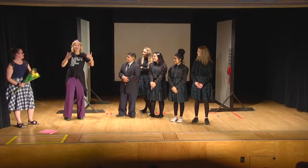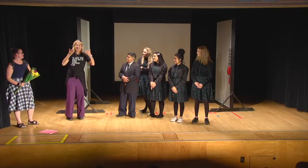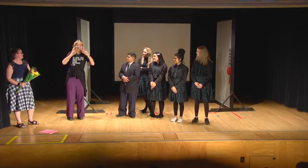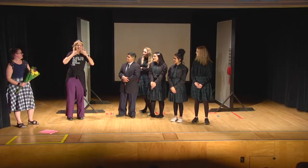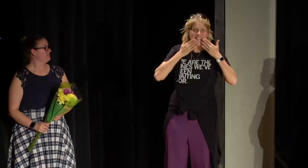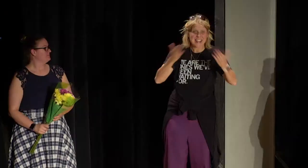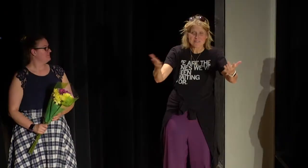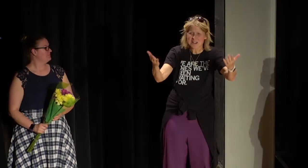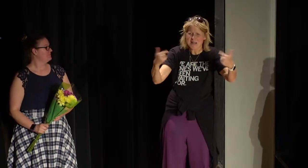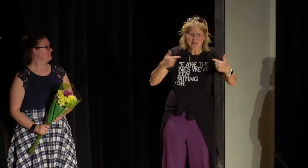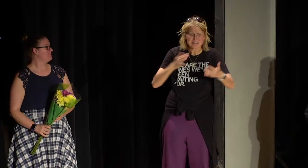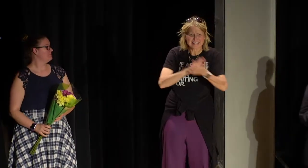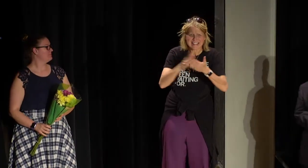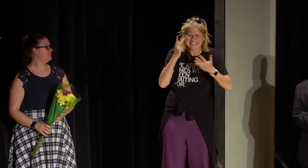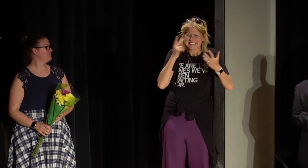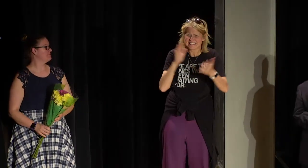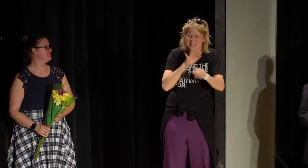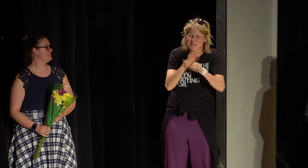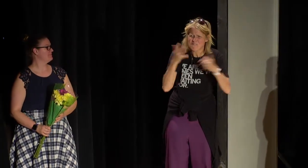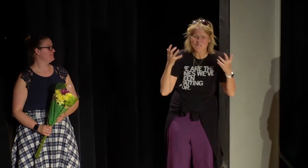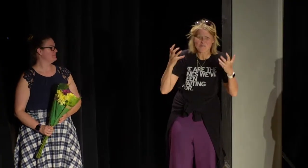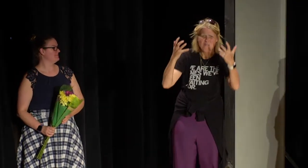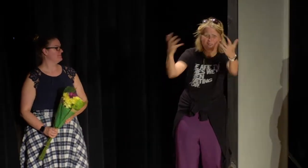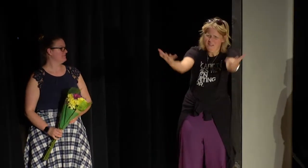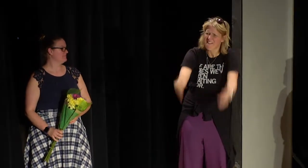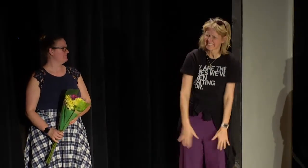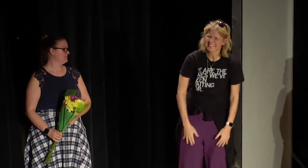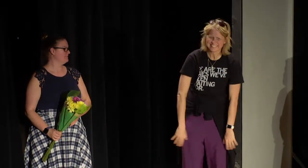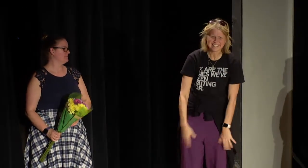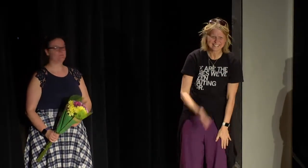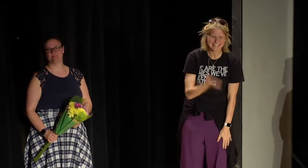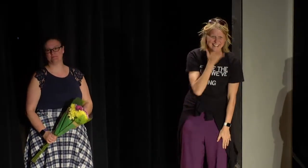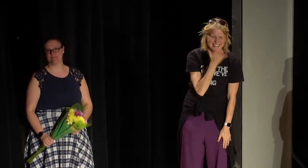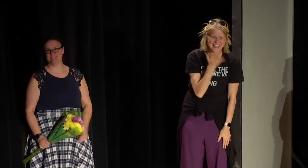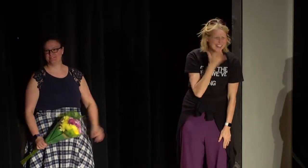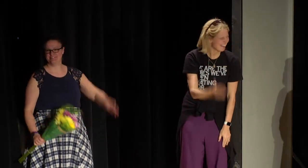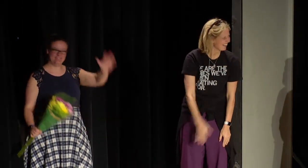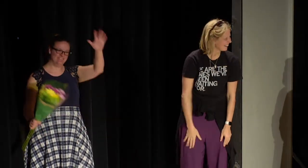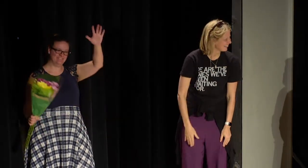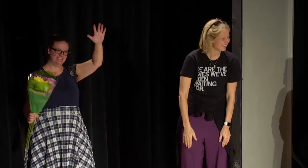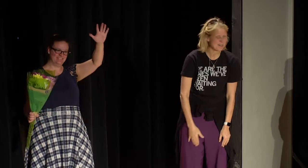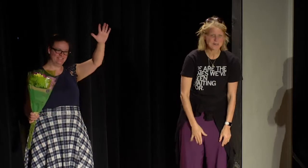so much. And thank you for coming. It was so nice to see a full audience here this evening.